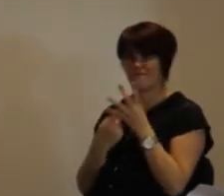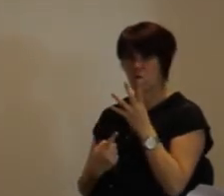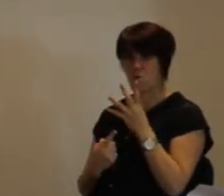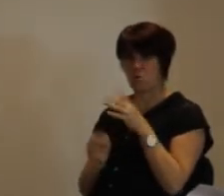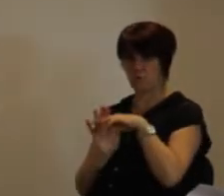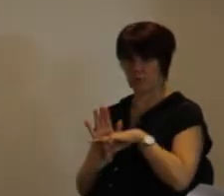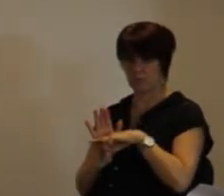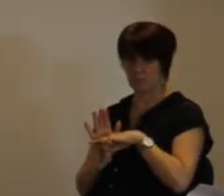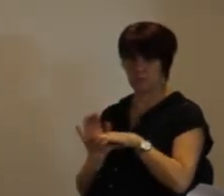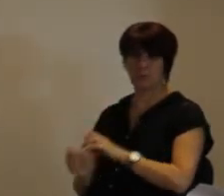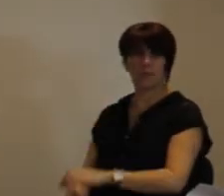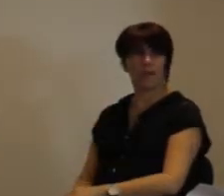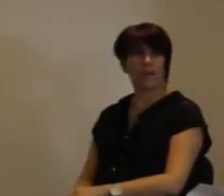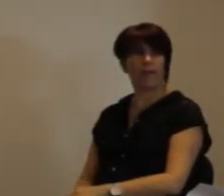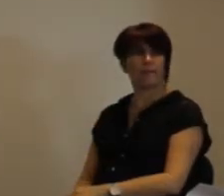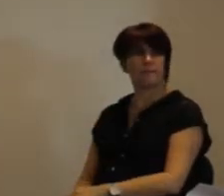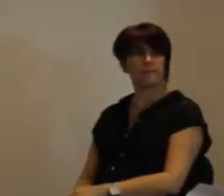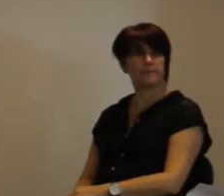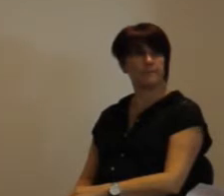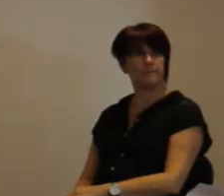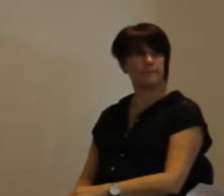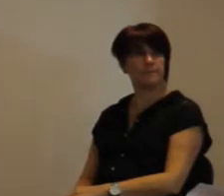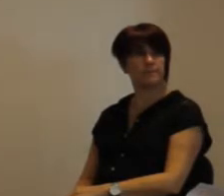principles here for us to consider.